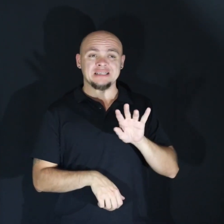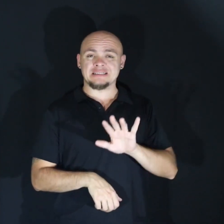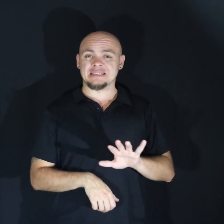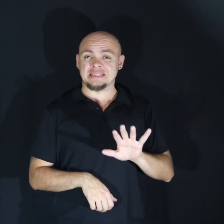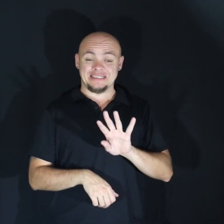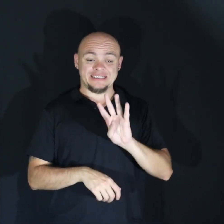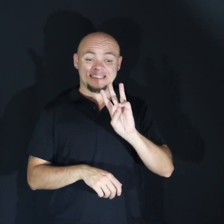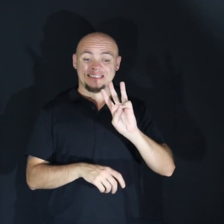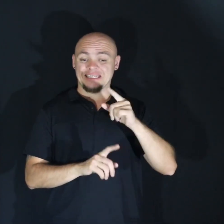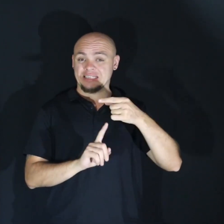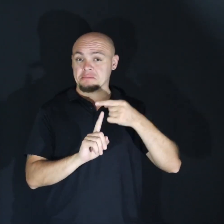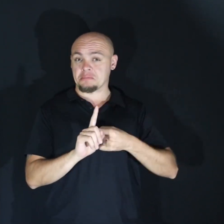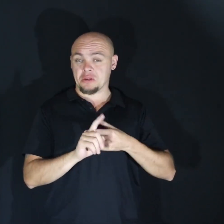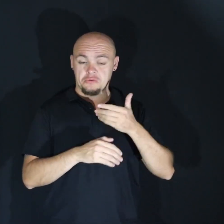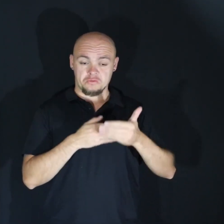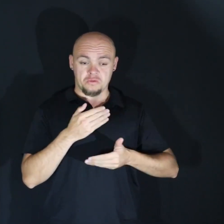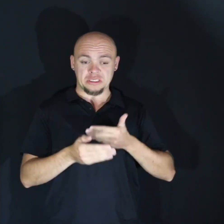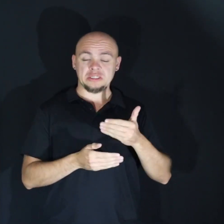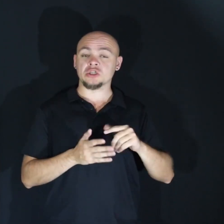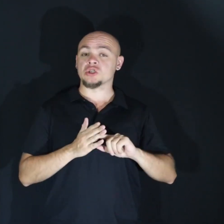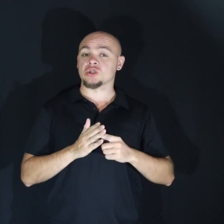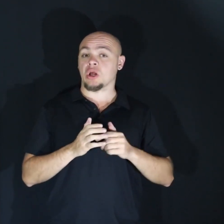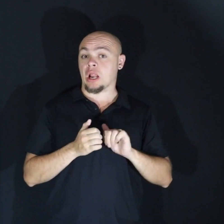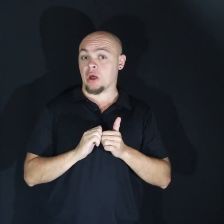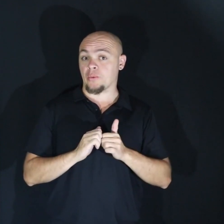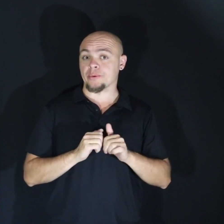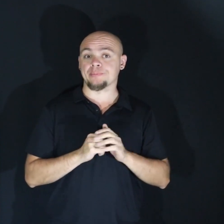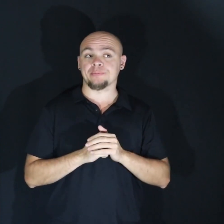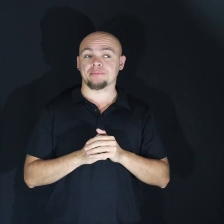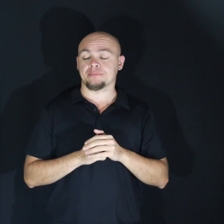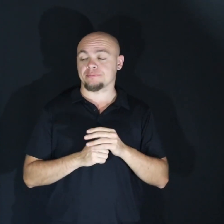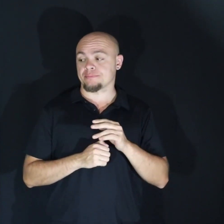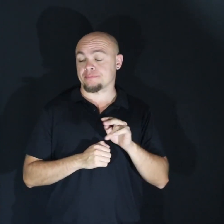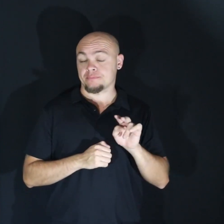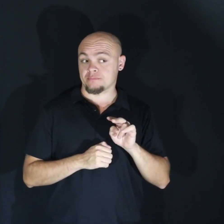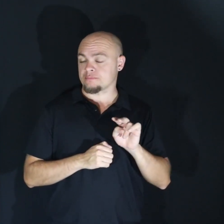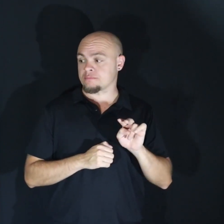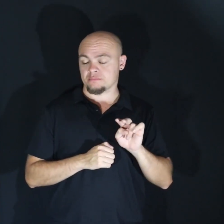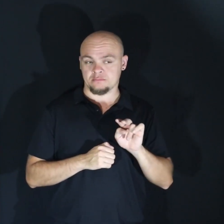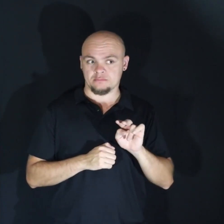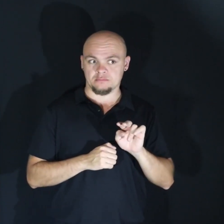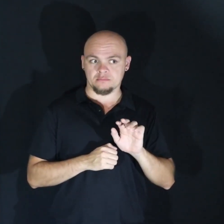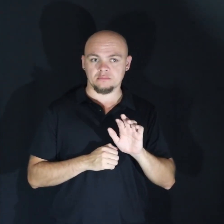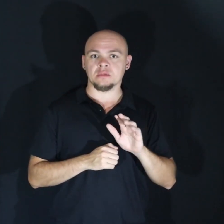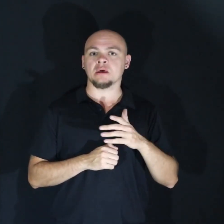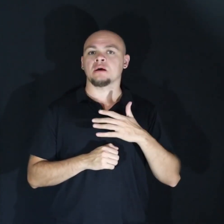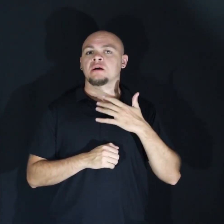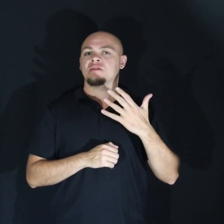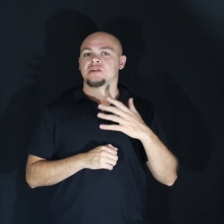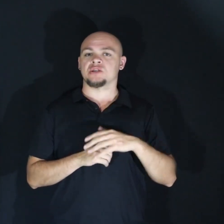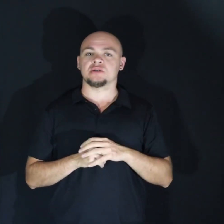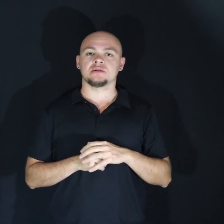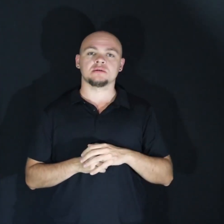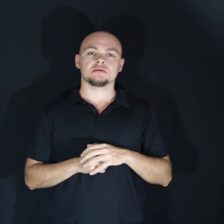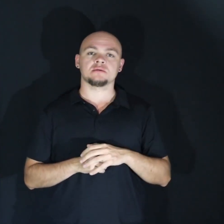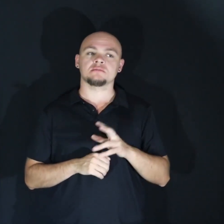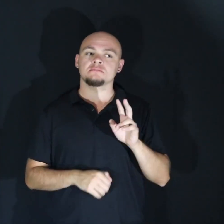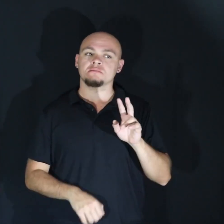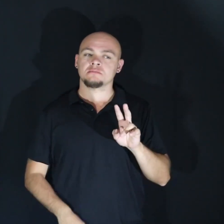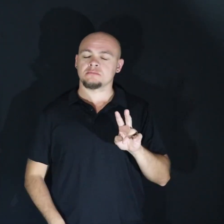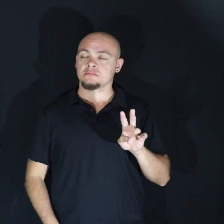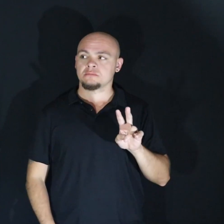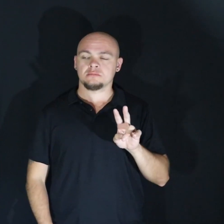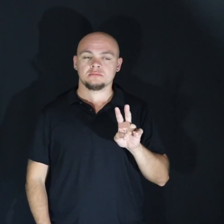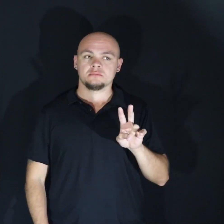6-month process. It started with quick glances, which eventually turned into lingering looks.